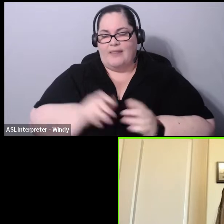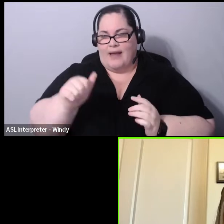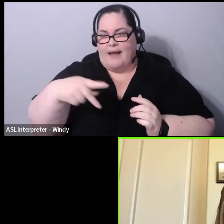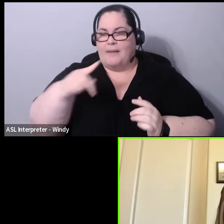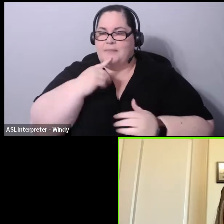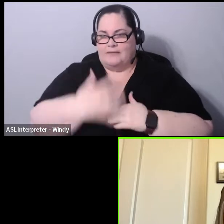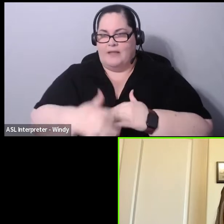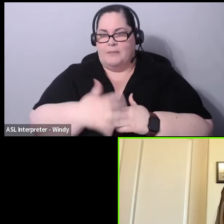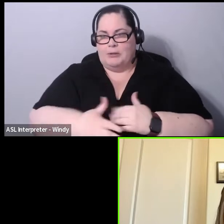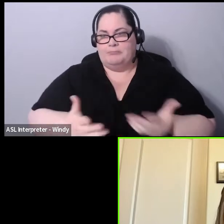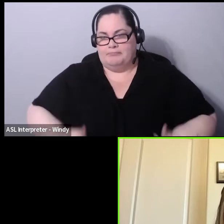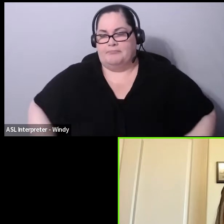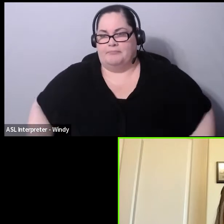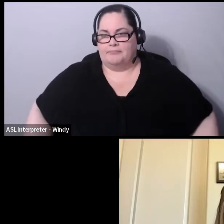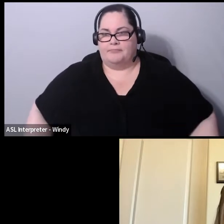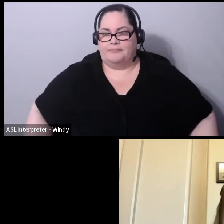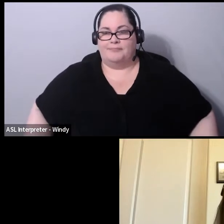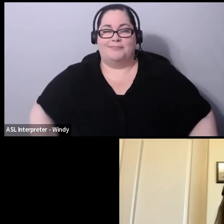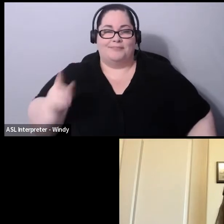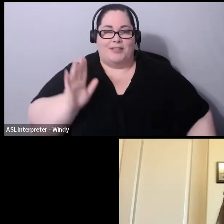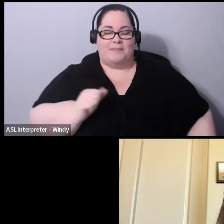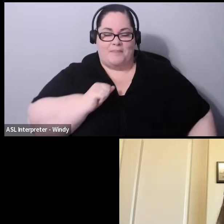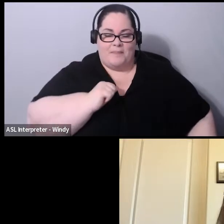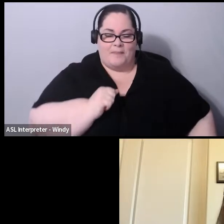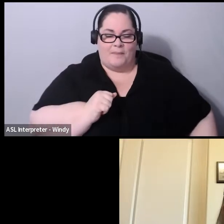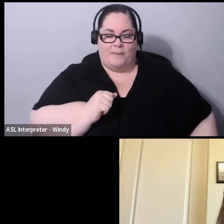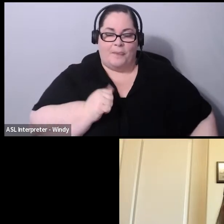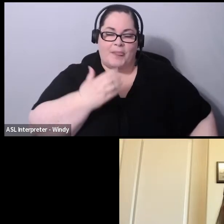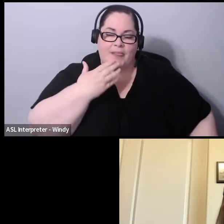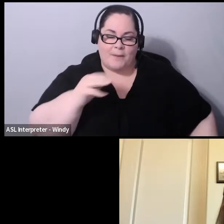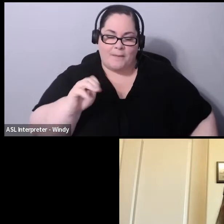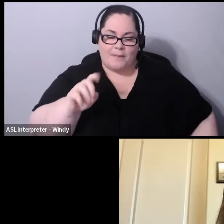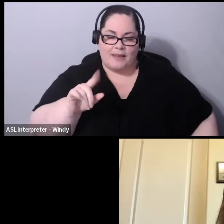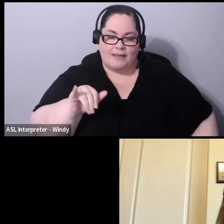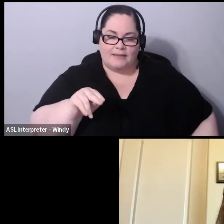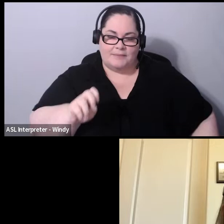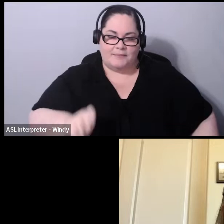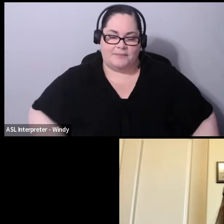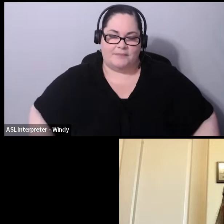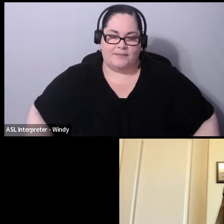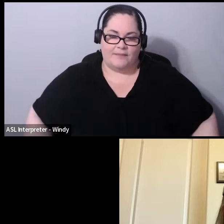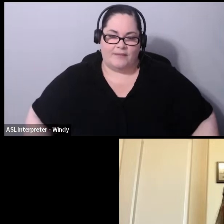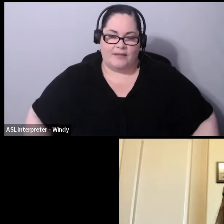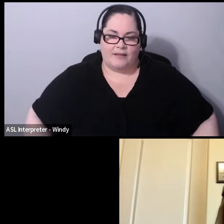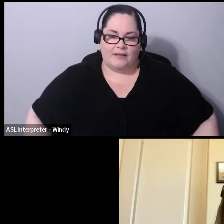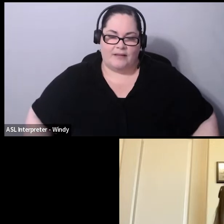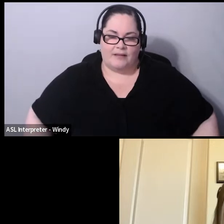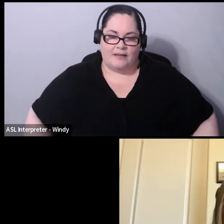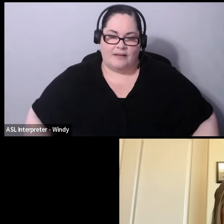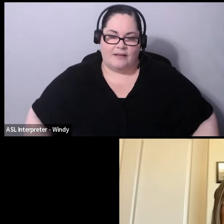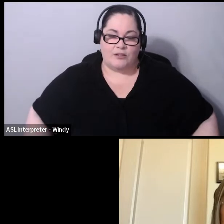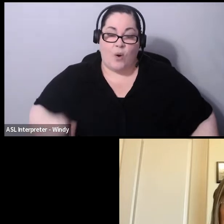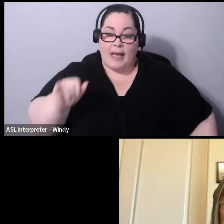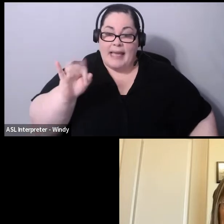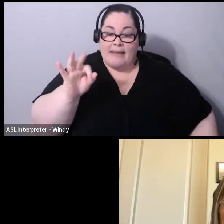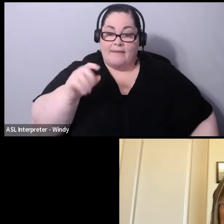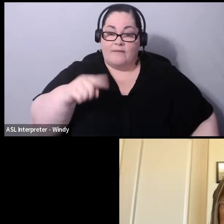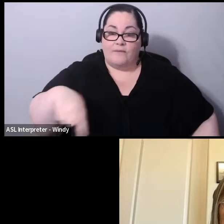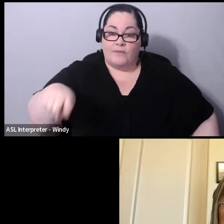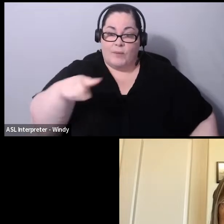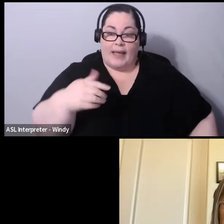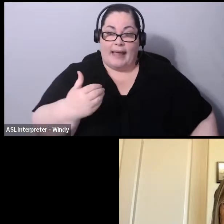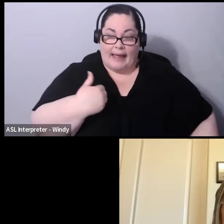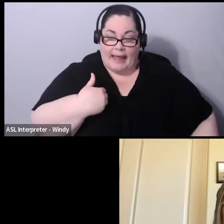apps. Great. Thank you, Melanie. But if any of you do have any